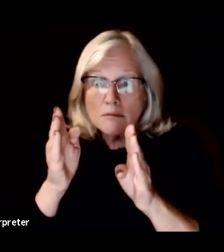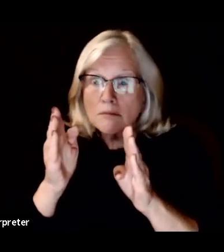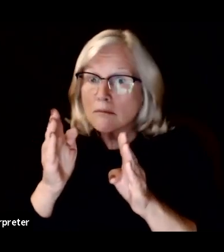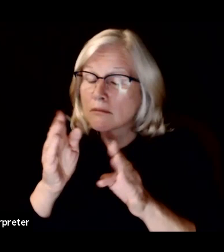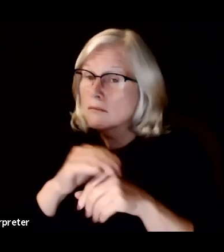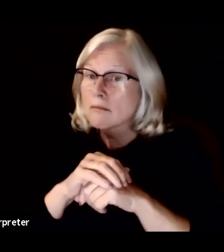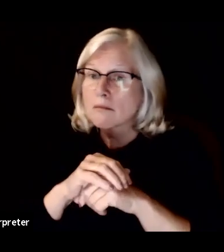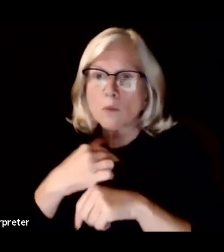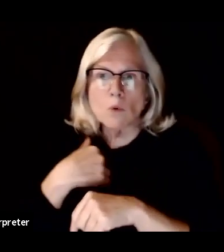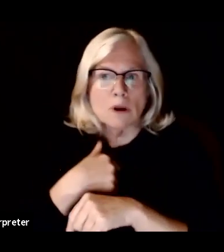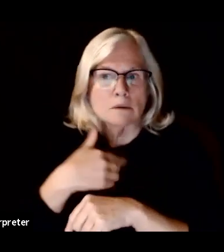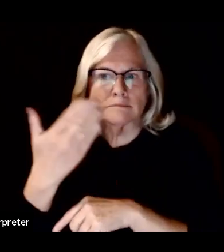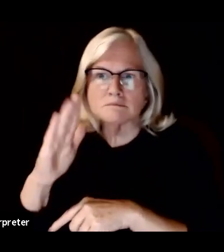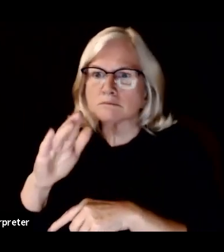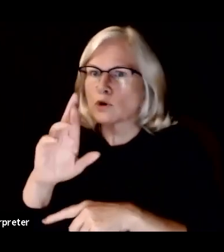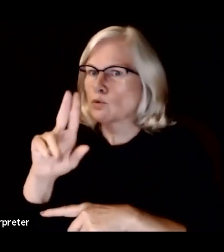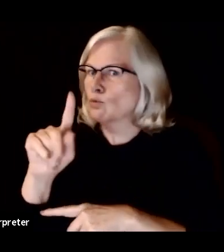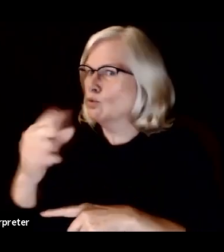Okay, thank you.